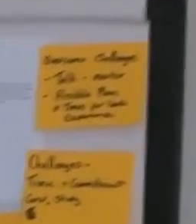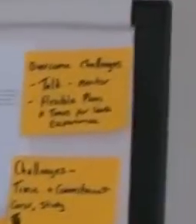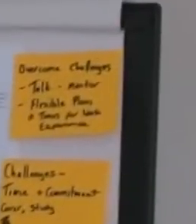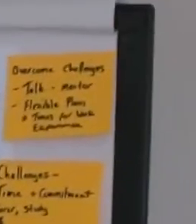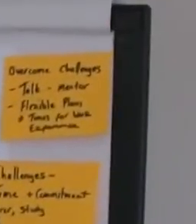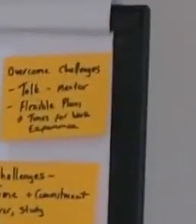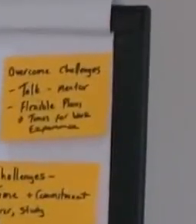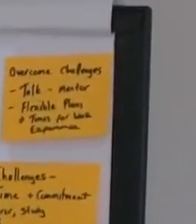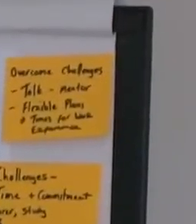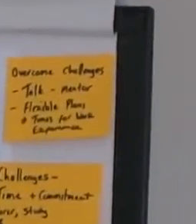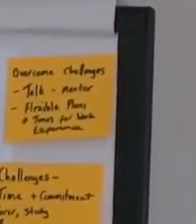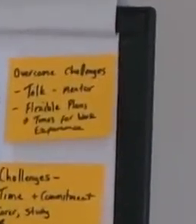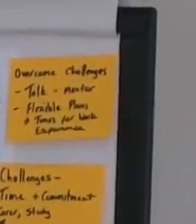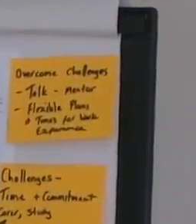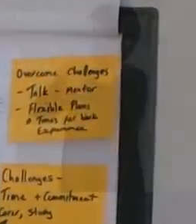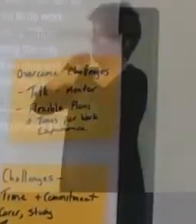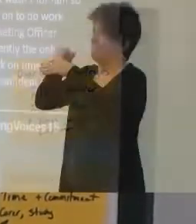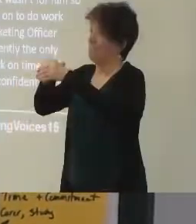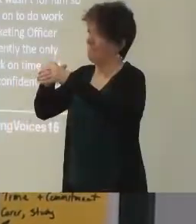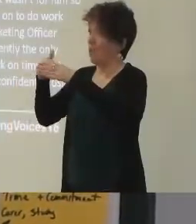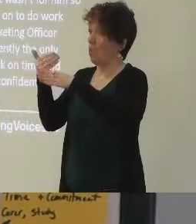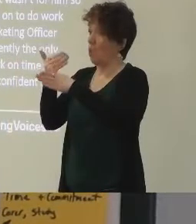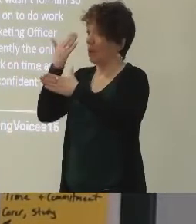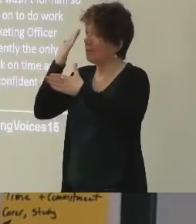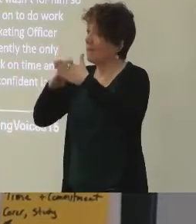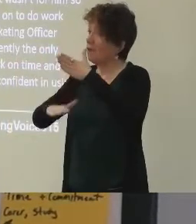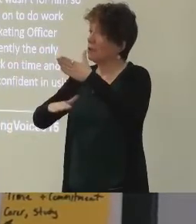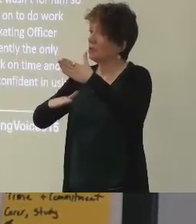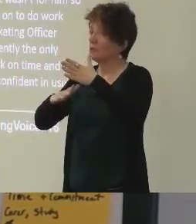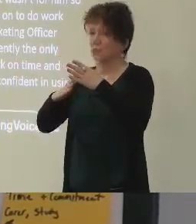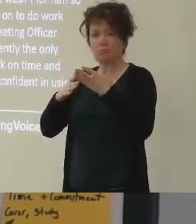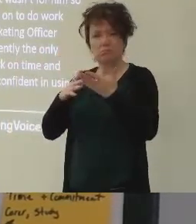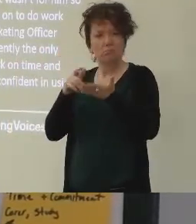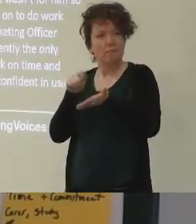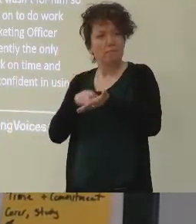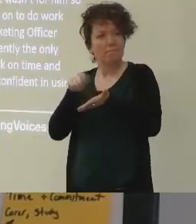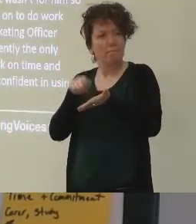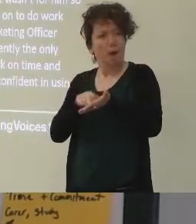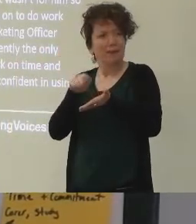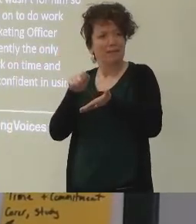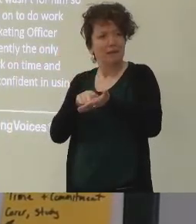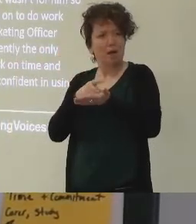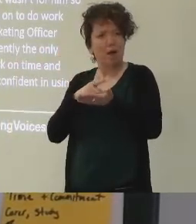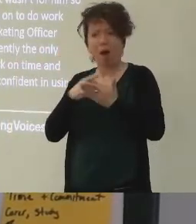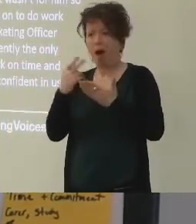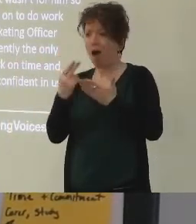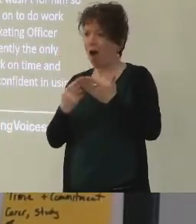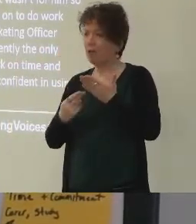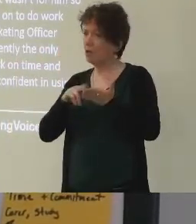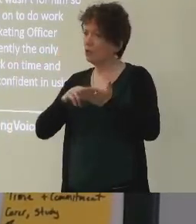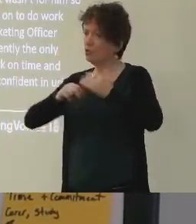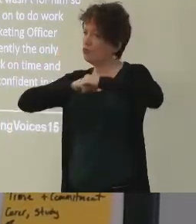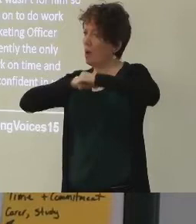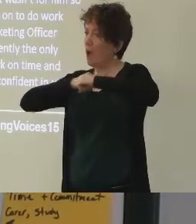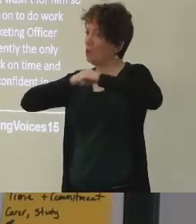He then went on to do work experience, working with a marketing officer in an arts organisation to promote projects to other